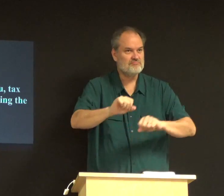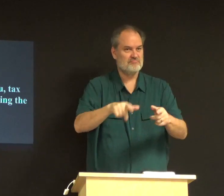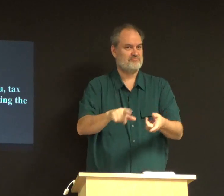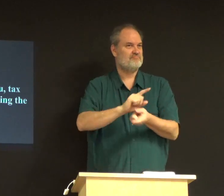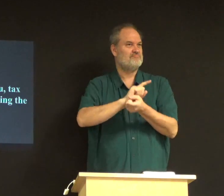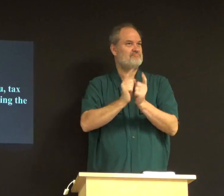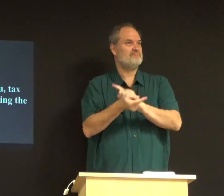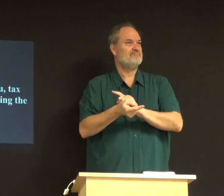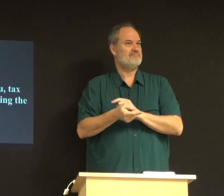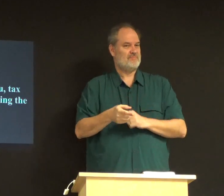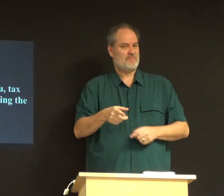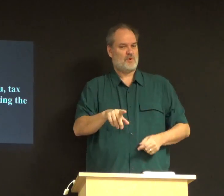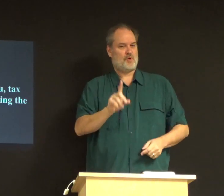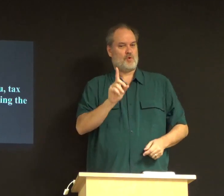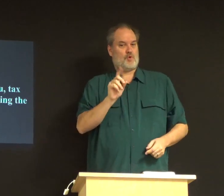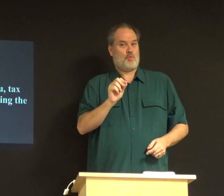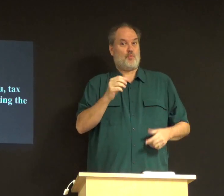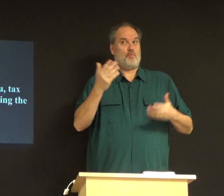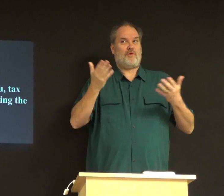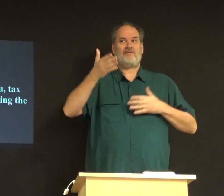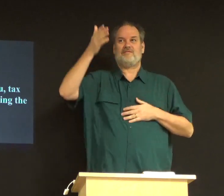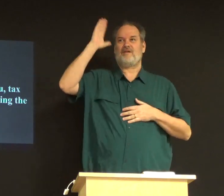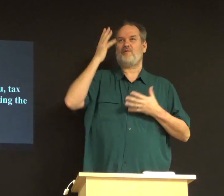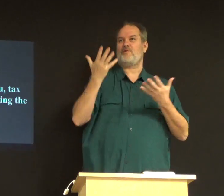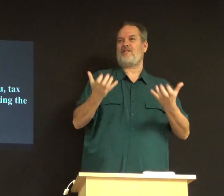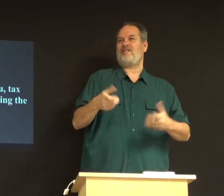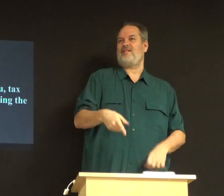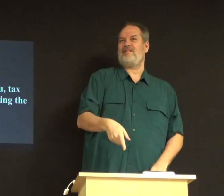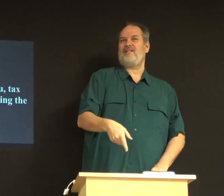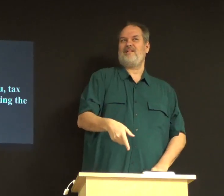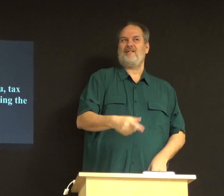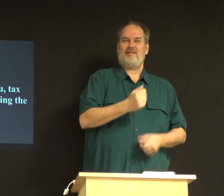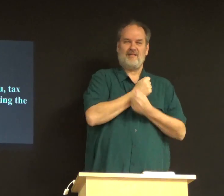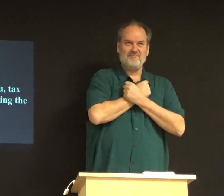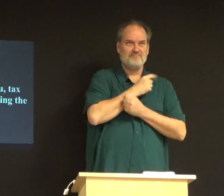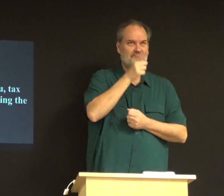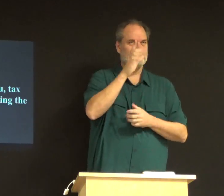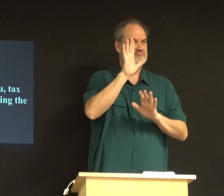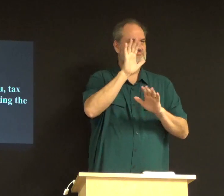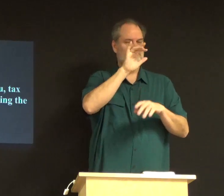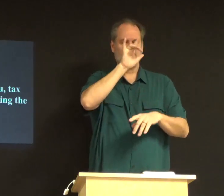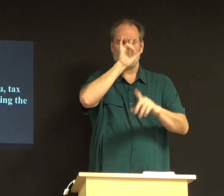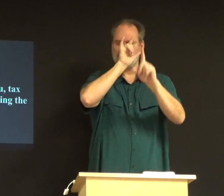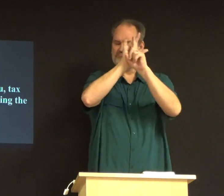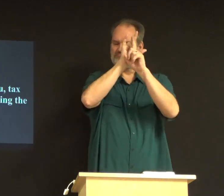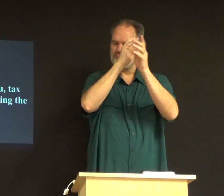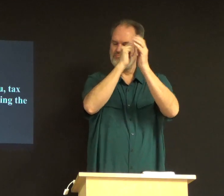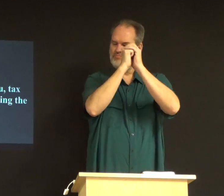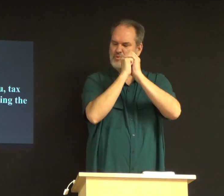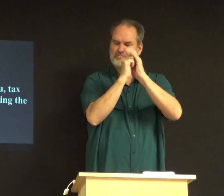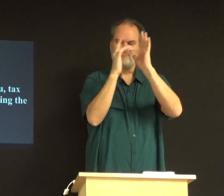But this one that you three brought to them, he was designing to serve God, do the work of